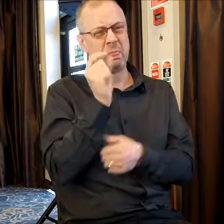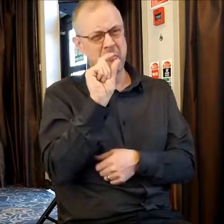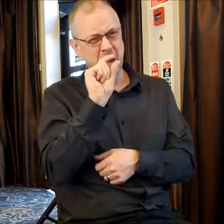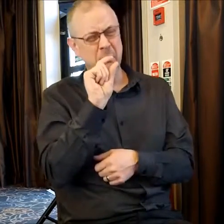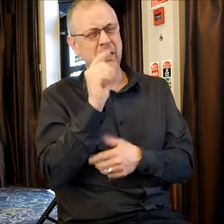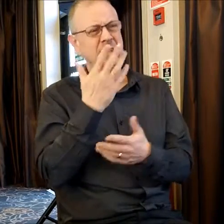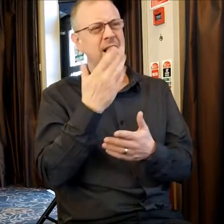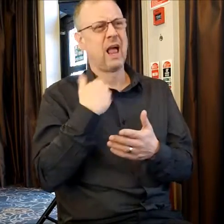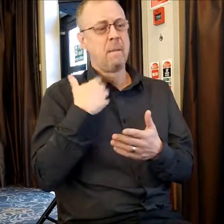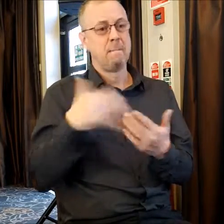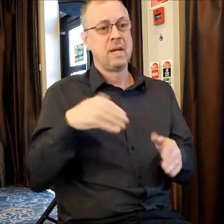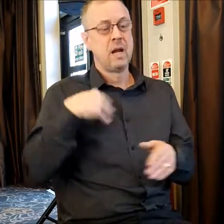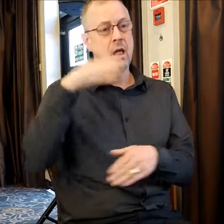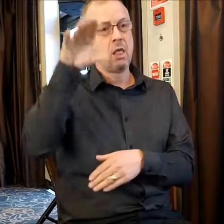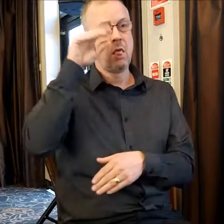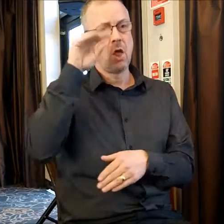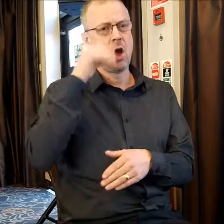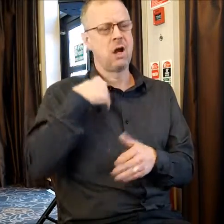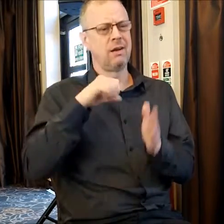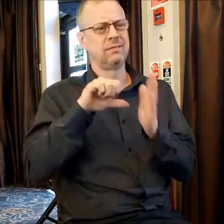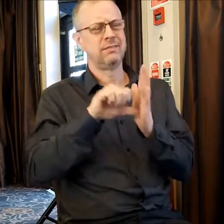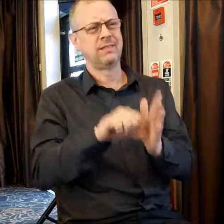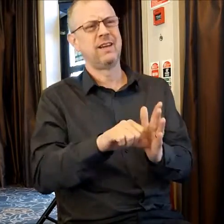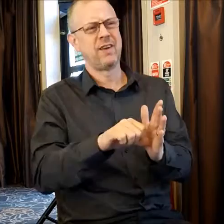been the hard way. We're a small company,